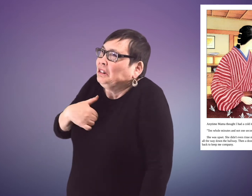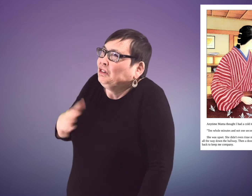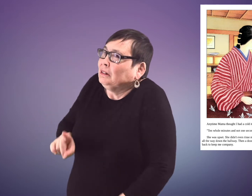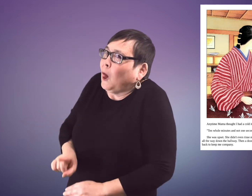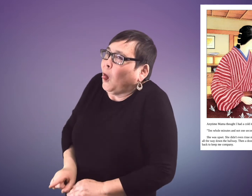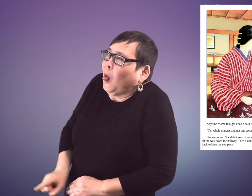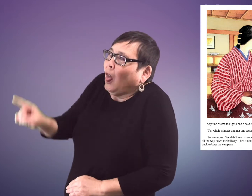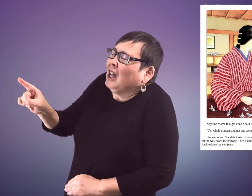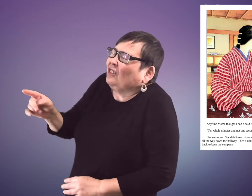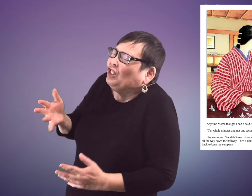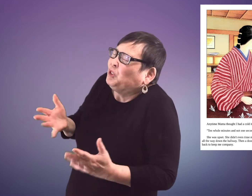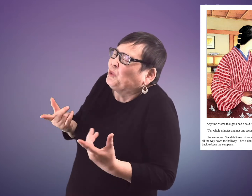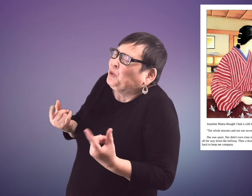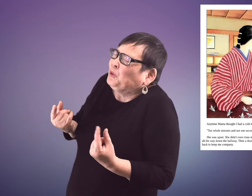She knew.